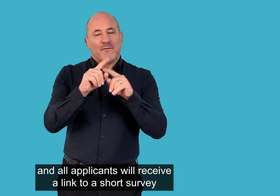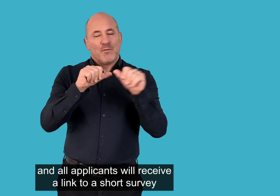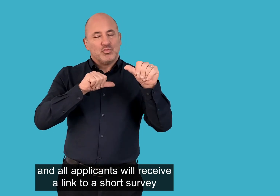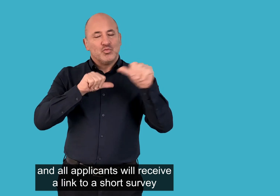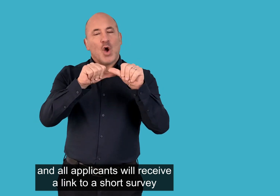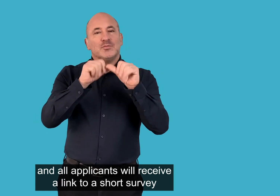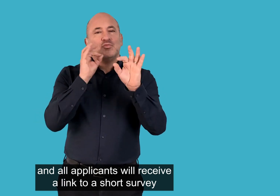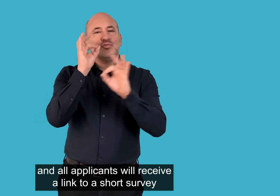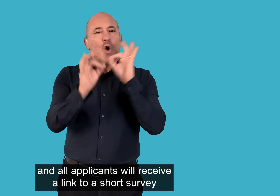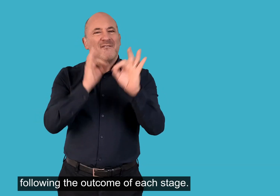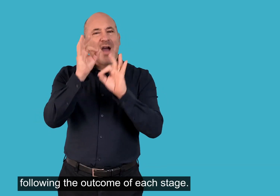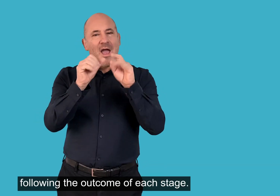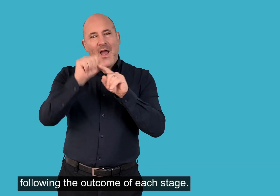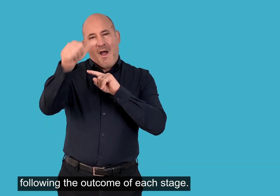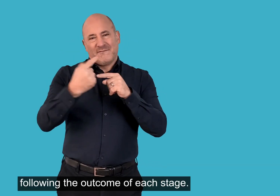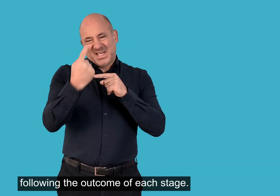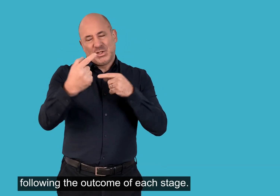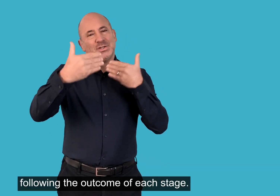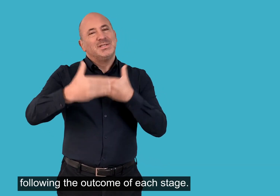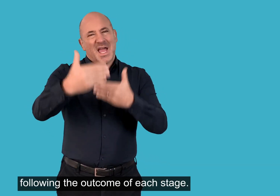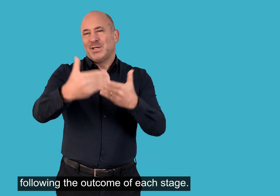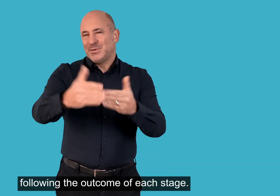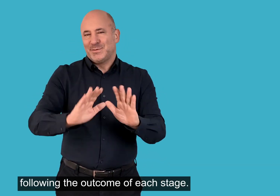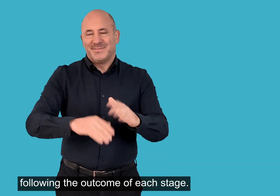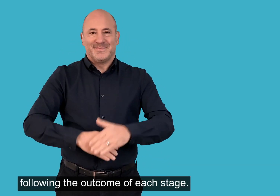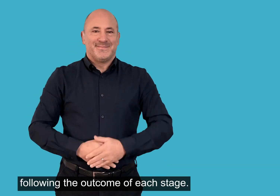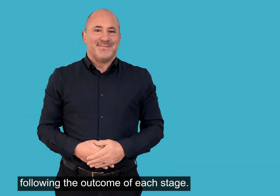short survey following the outcome of each stage.